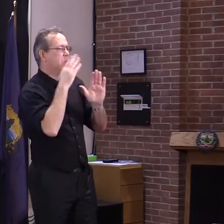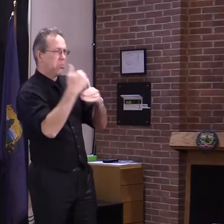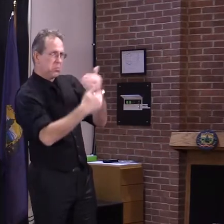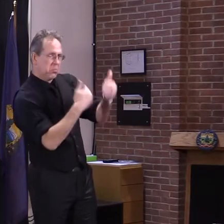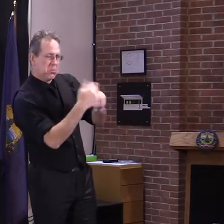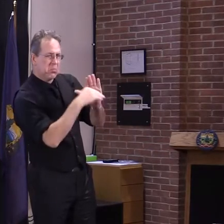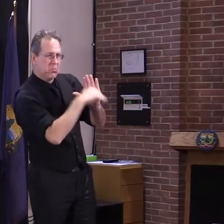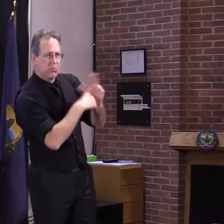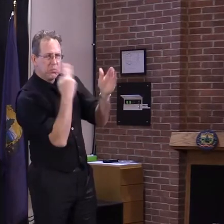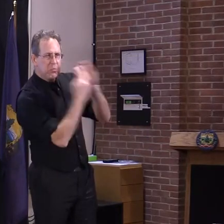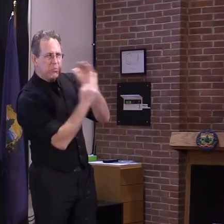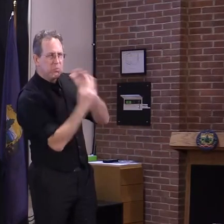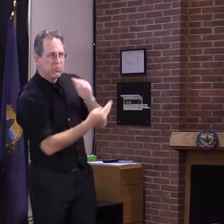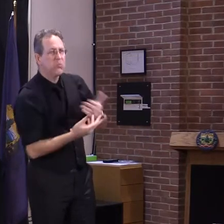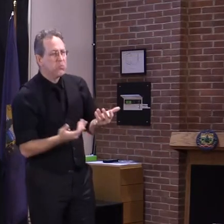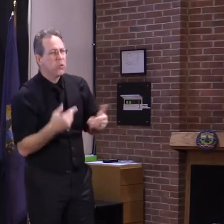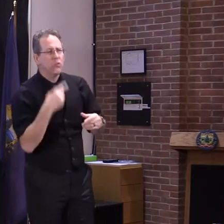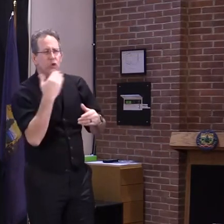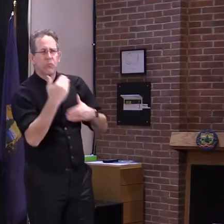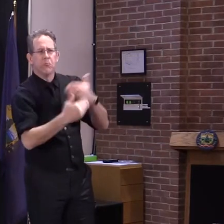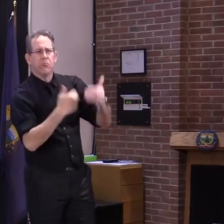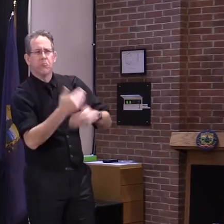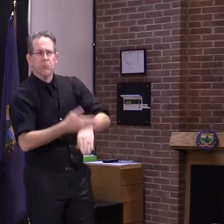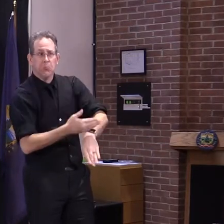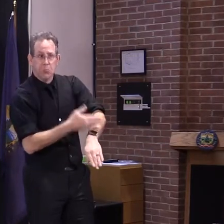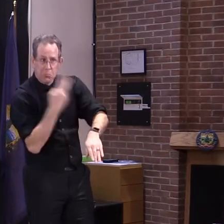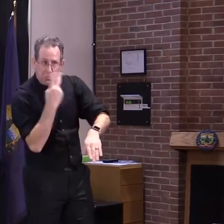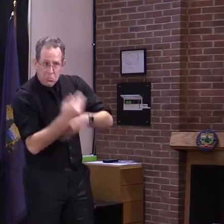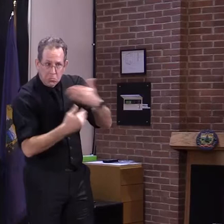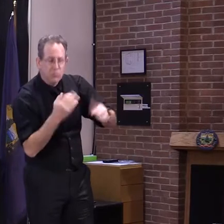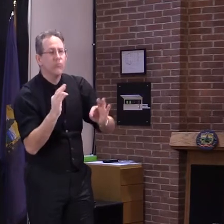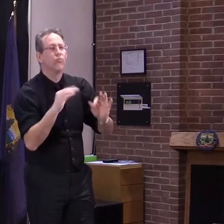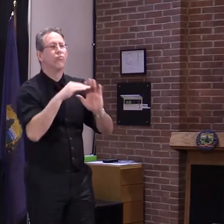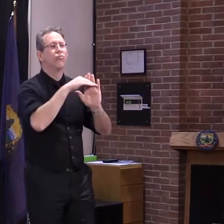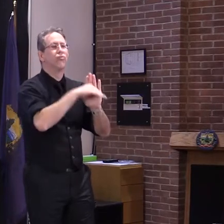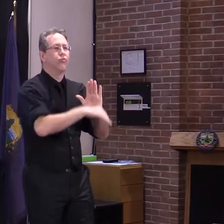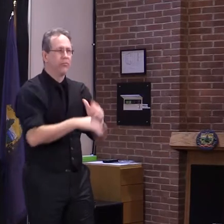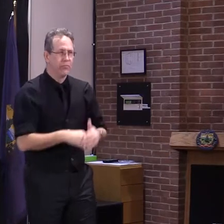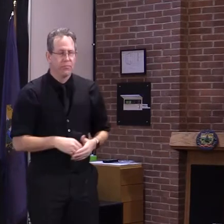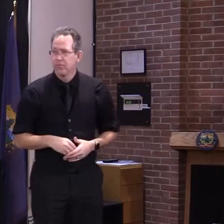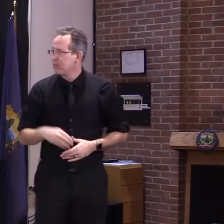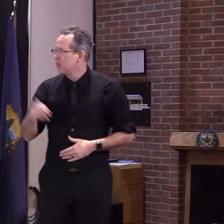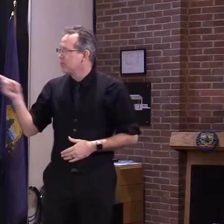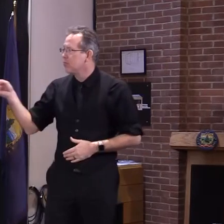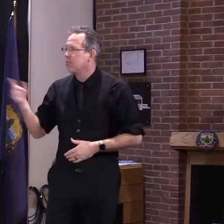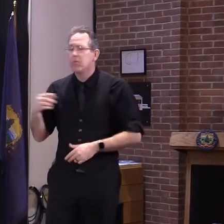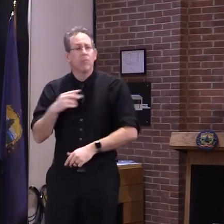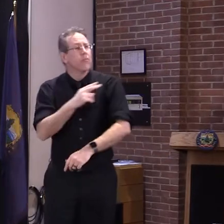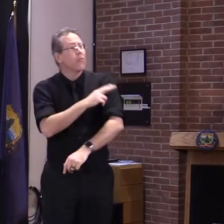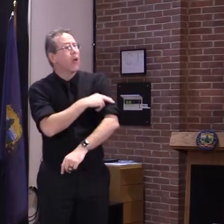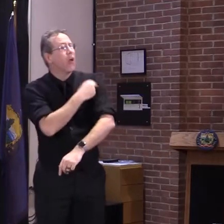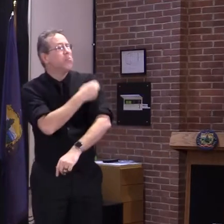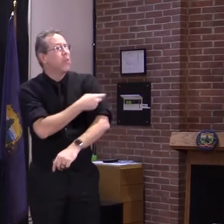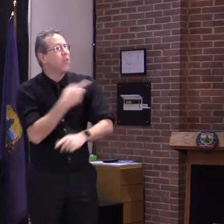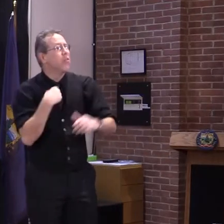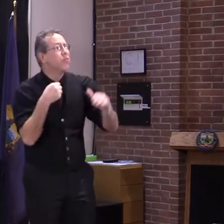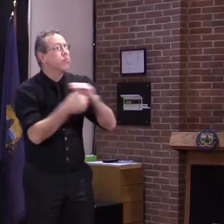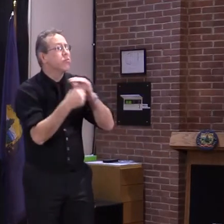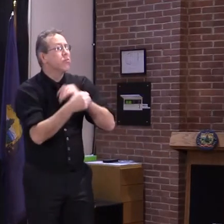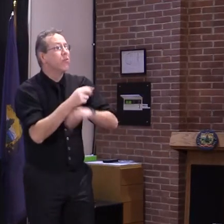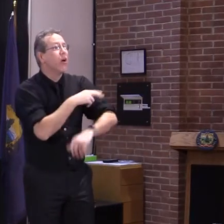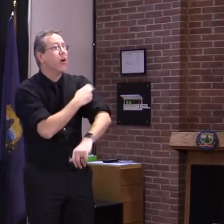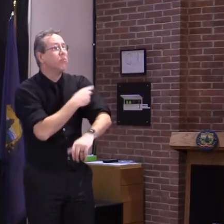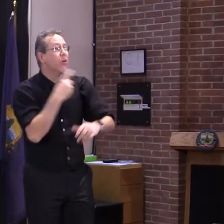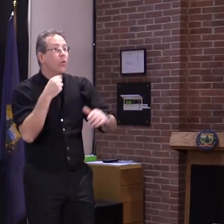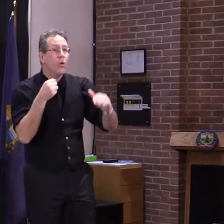solid improvement over the next few weeks. Turning to hospitalizations, the first slide we wanted to show was new hospital admissions. So these are new people